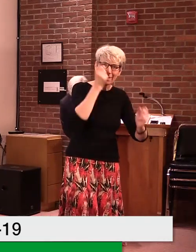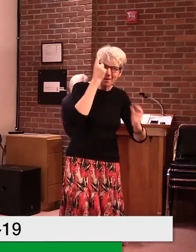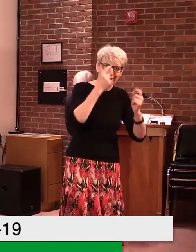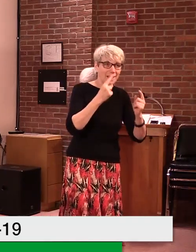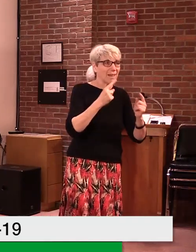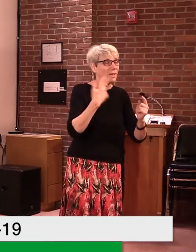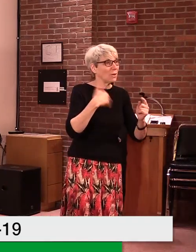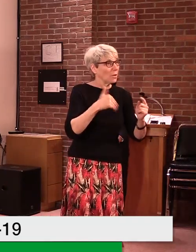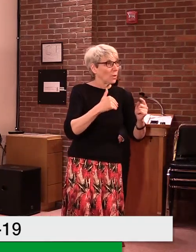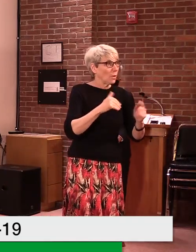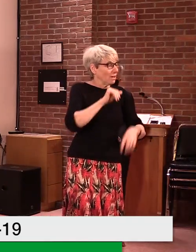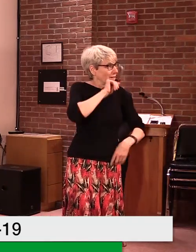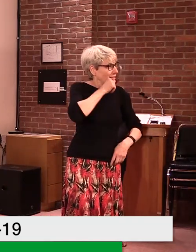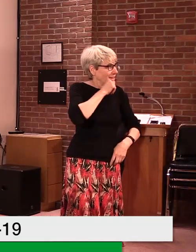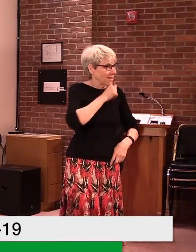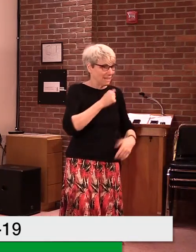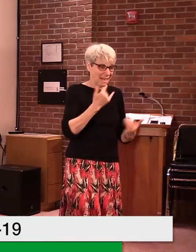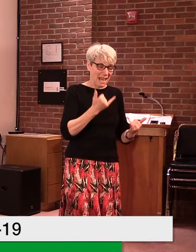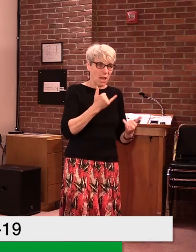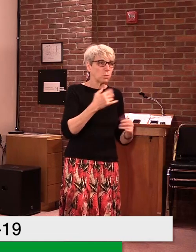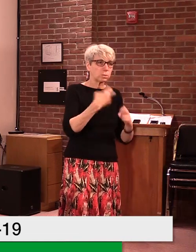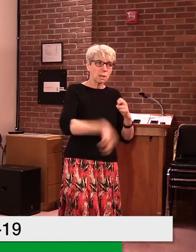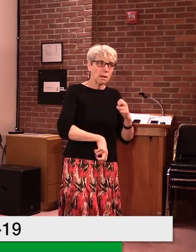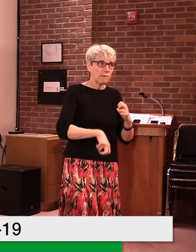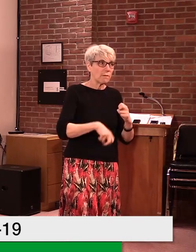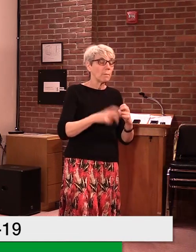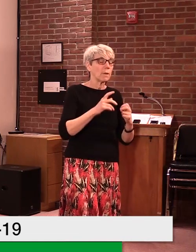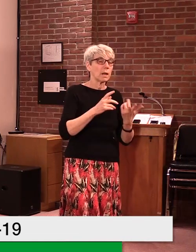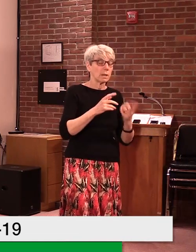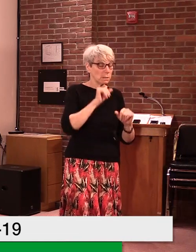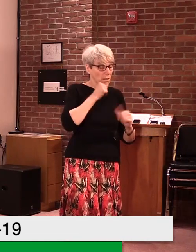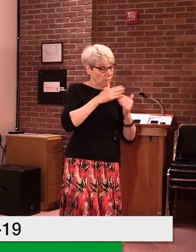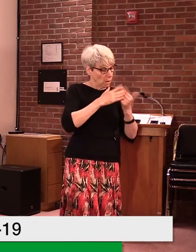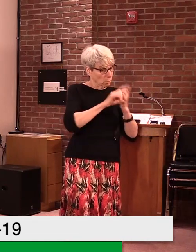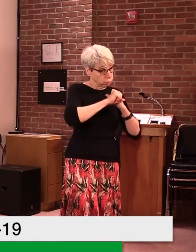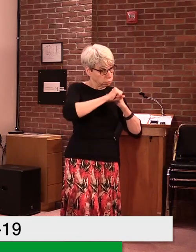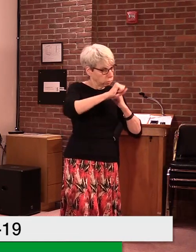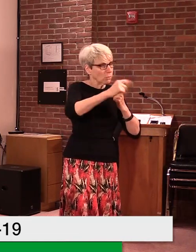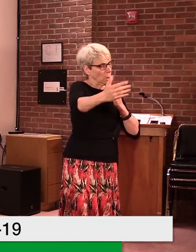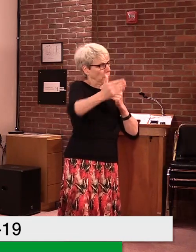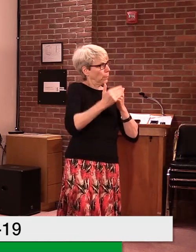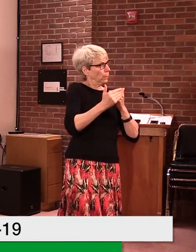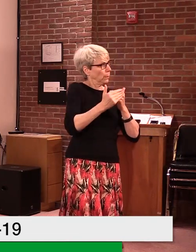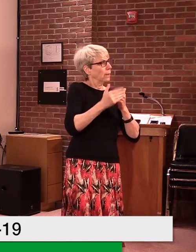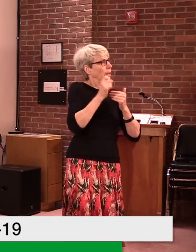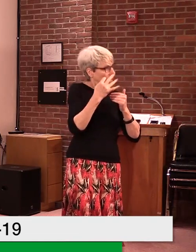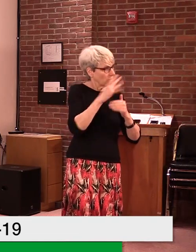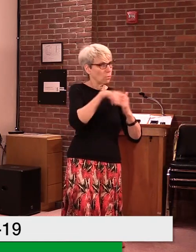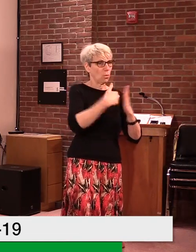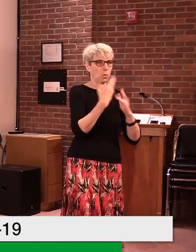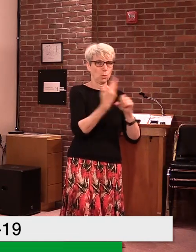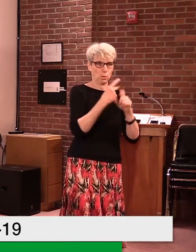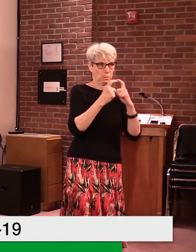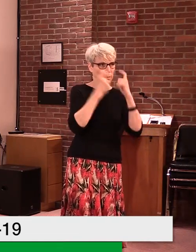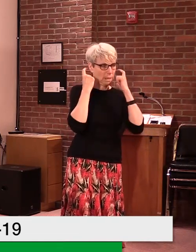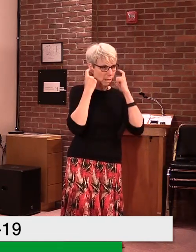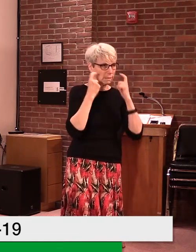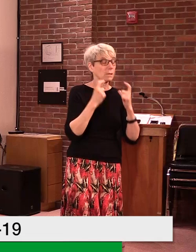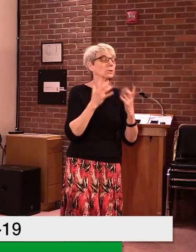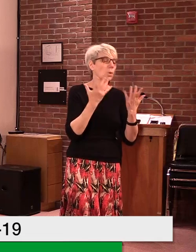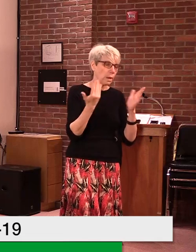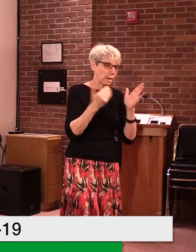a lot quicker if everyone does the right thing. So again, with our education campaign that we put